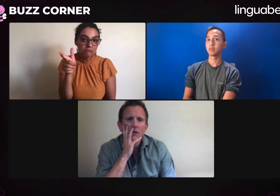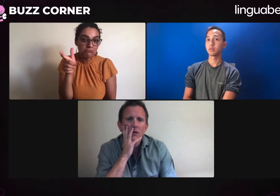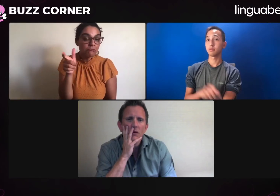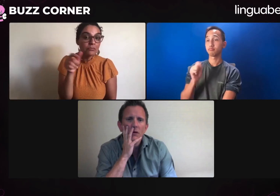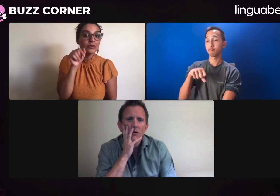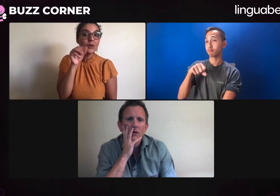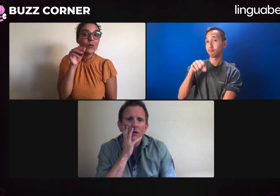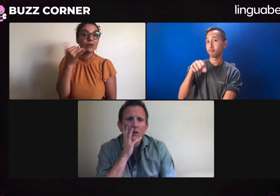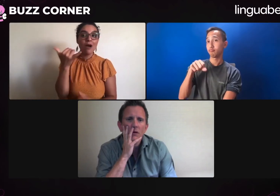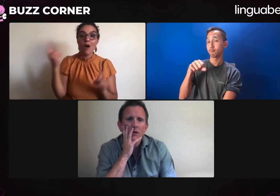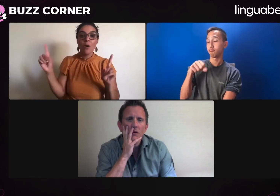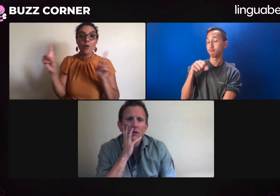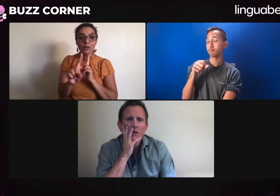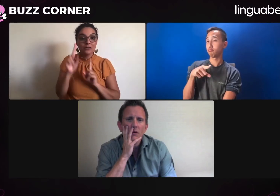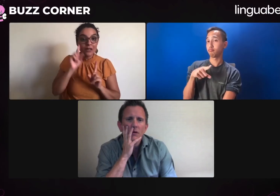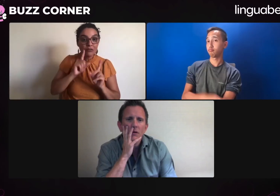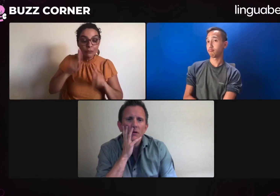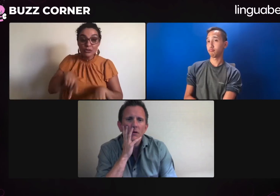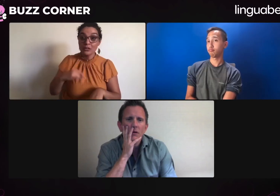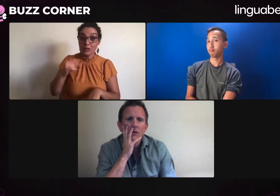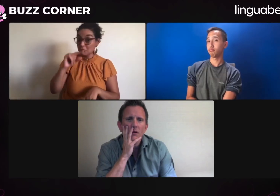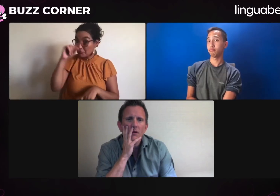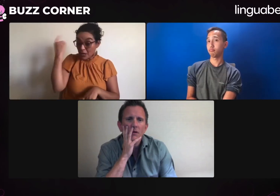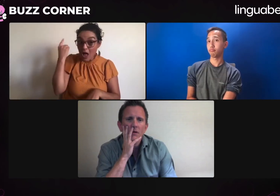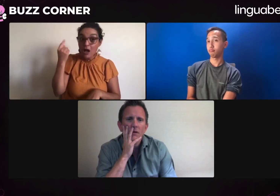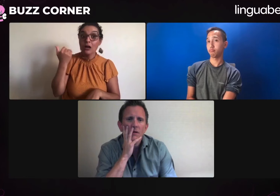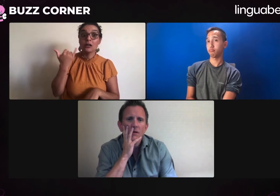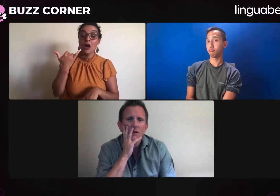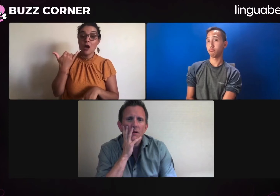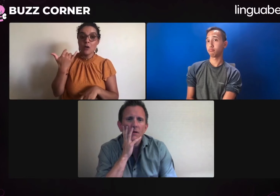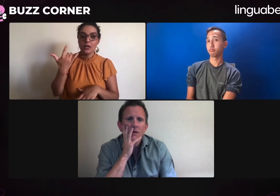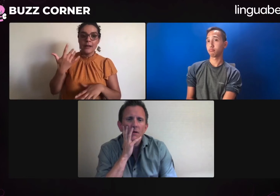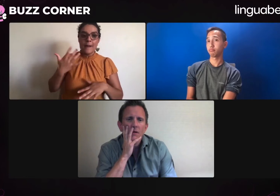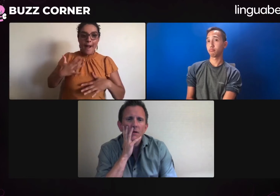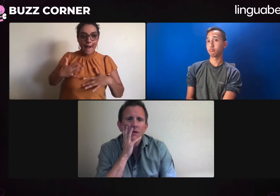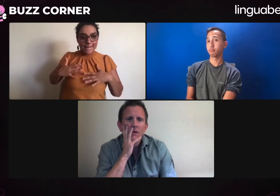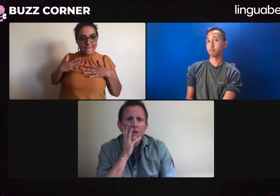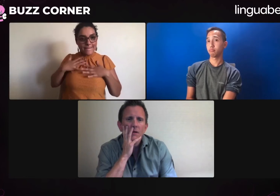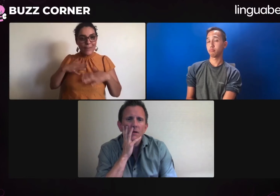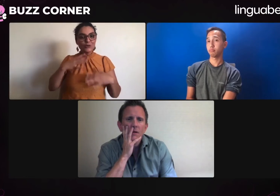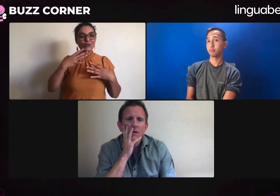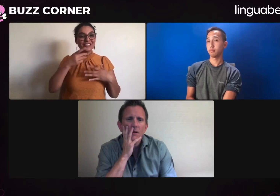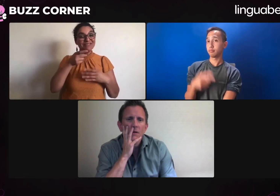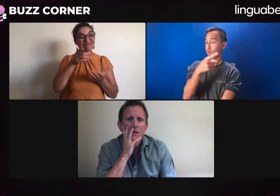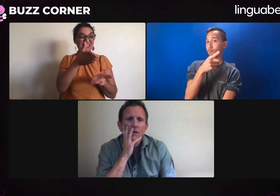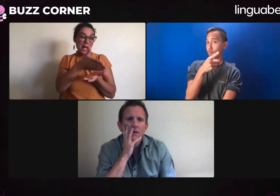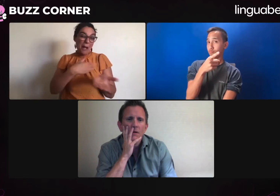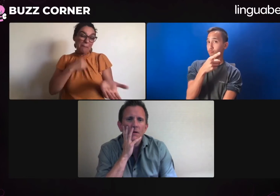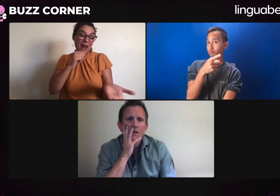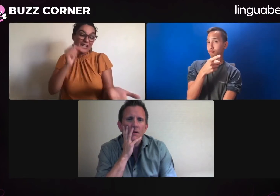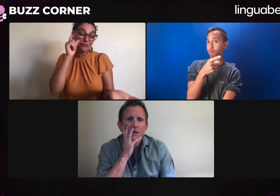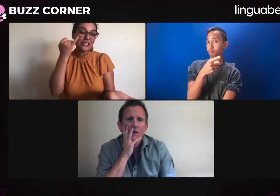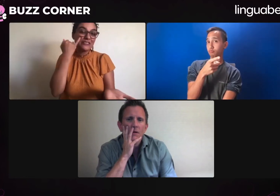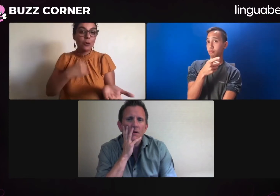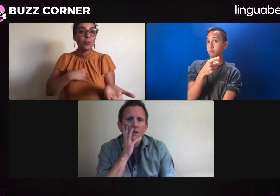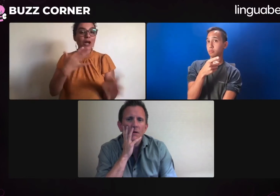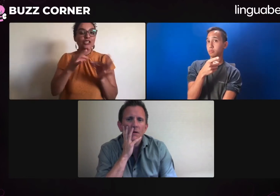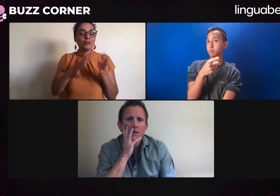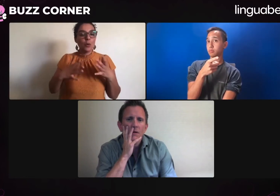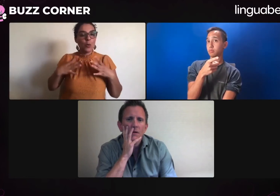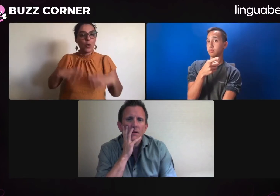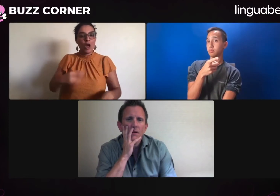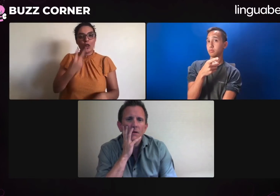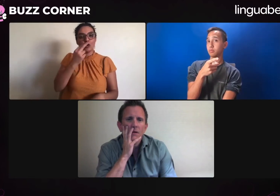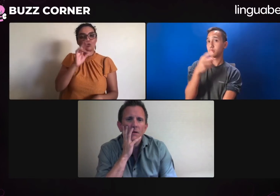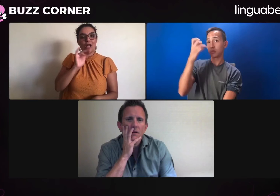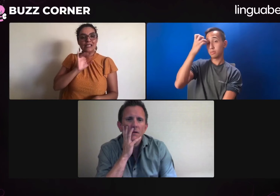the face of ASL. Let's just be Yeah. honest. So now you have a deaf person, plus they're Black and they're the face. I'm